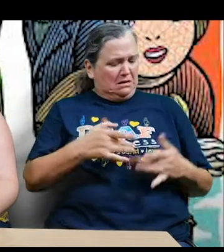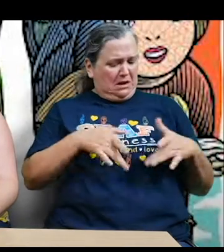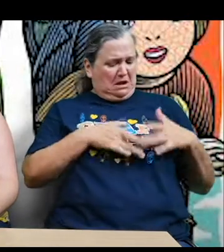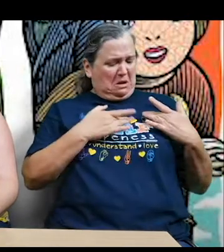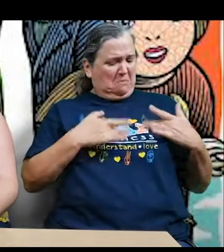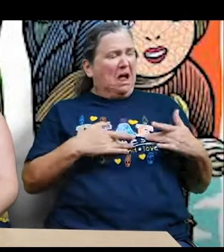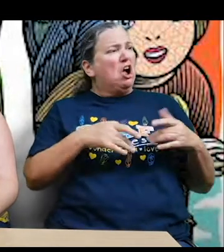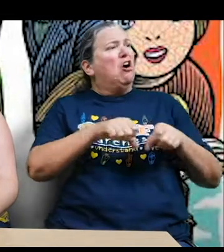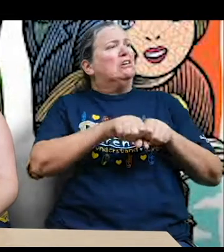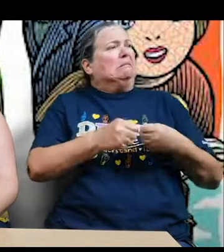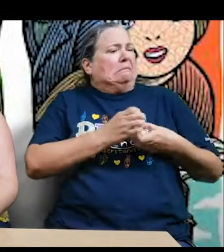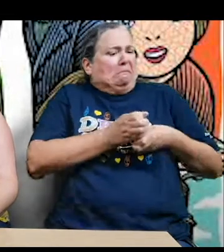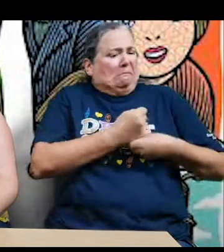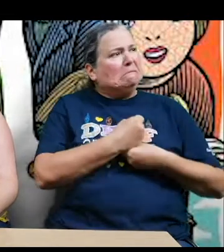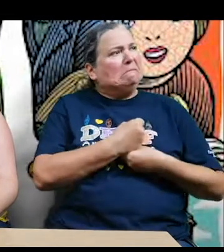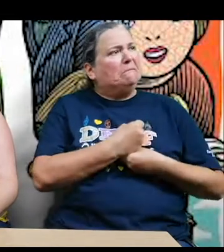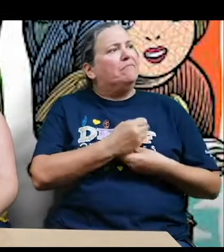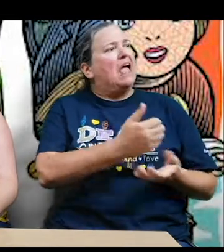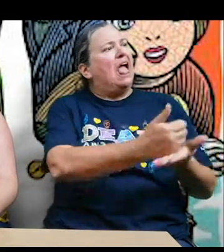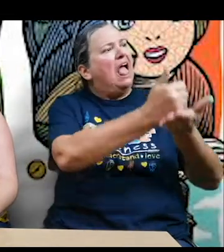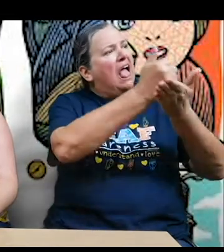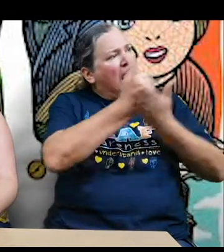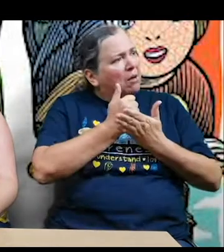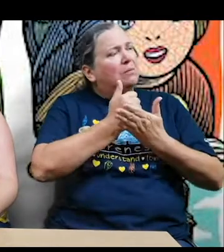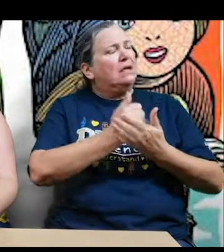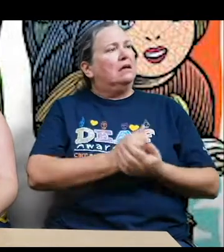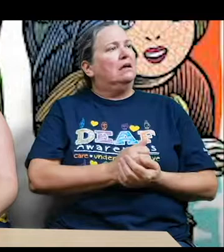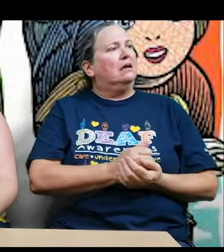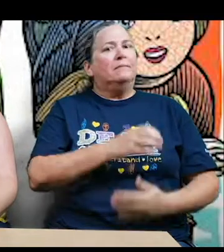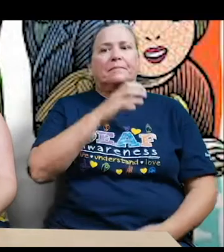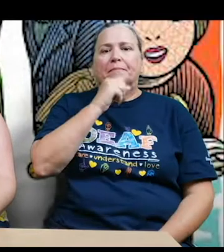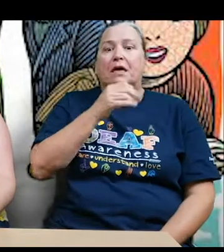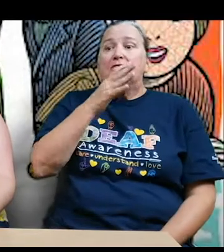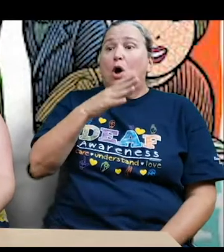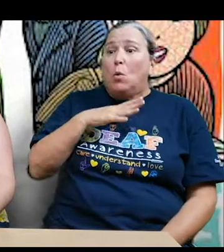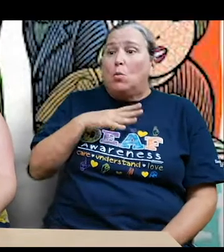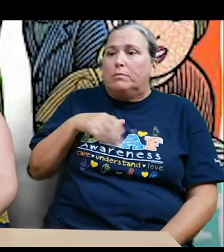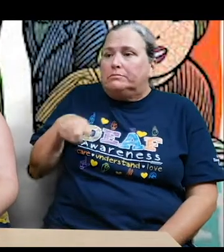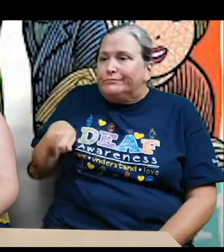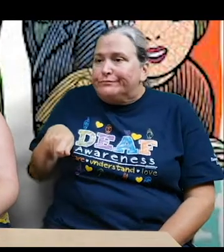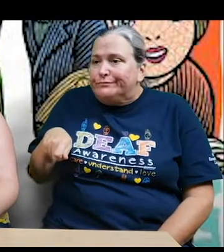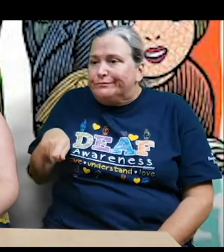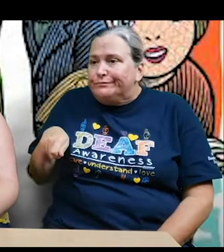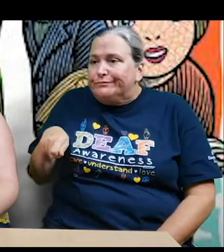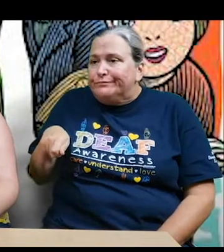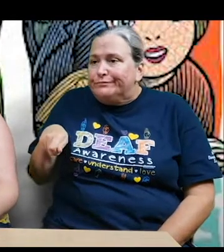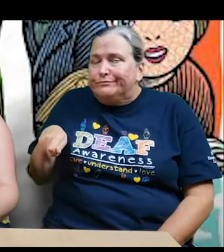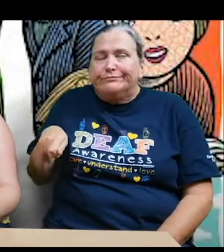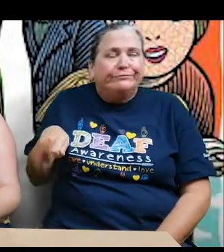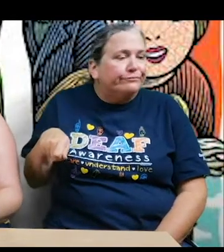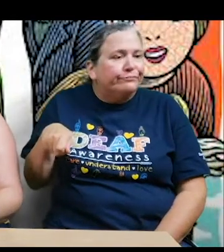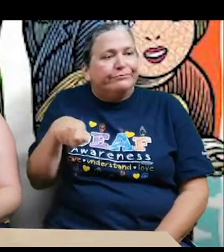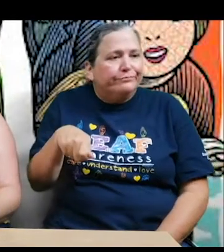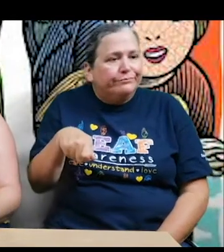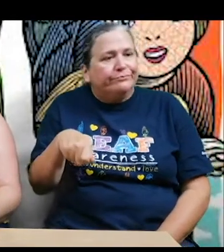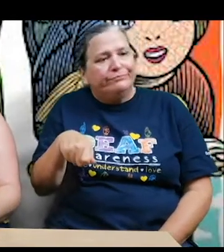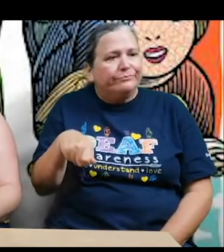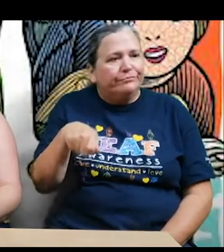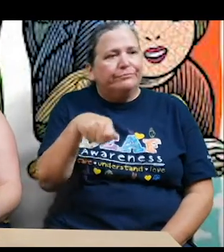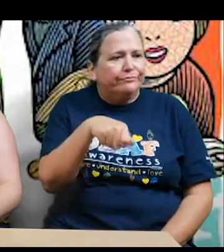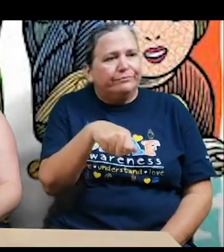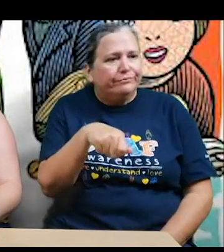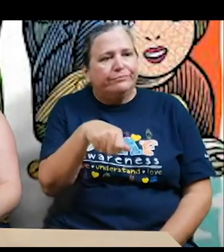is broken. Help me." The old woman turned and hobbled away. "Come